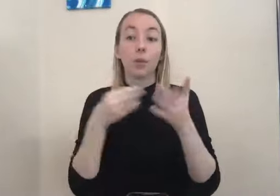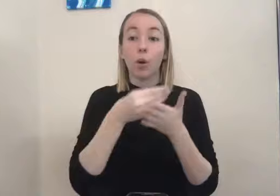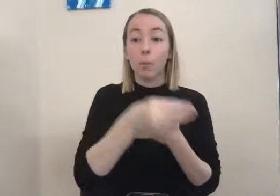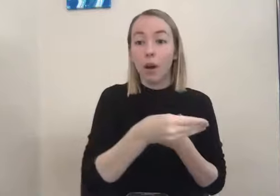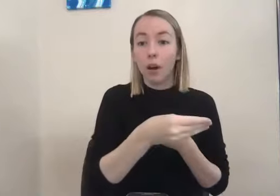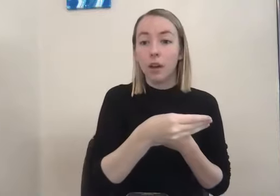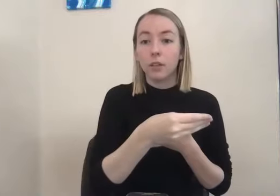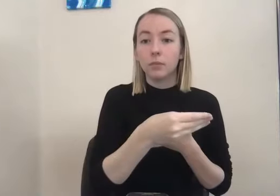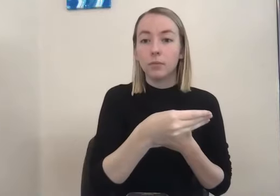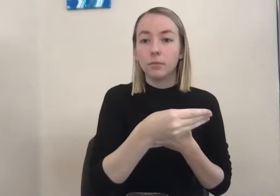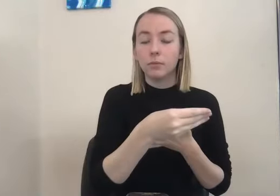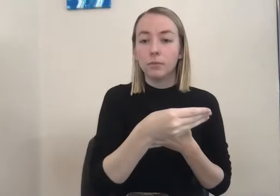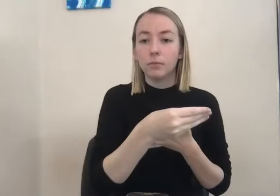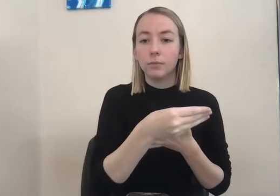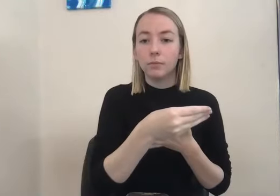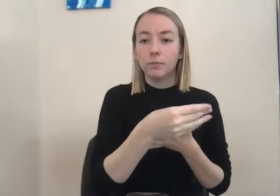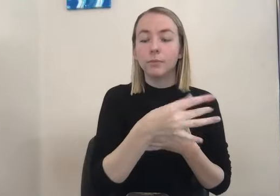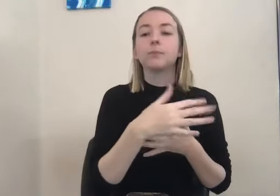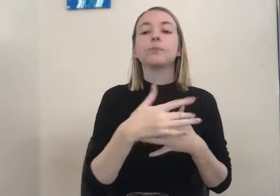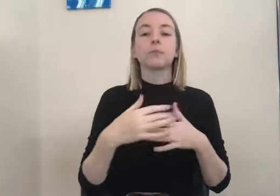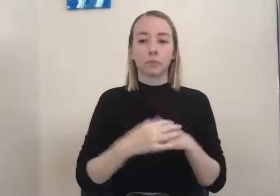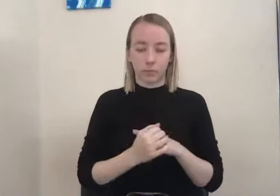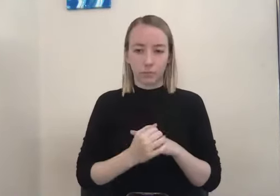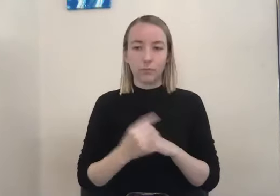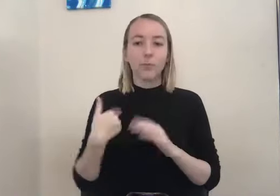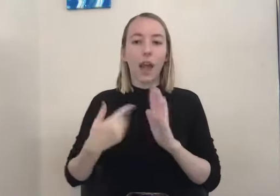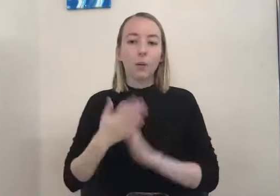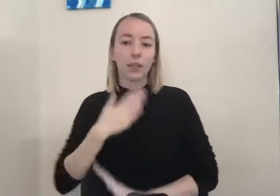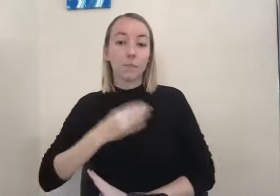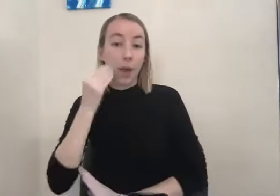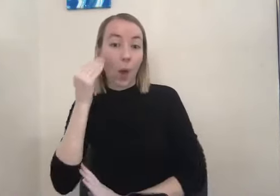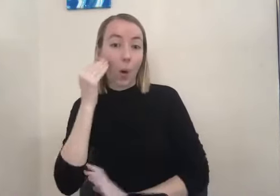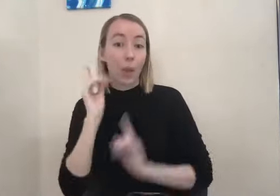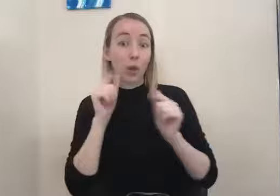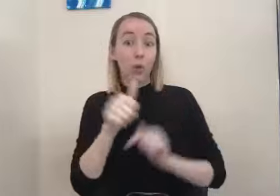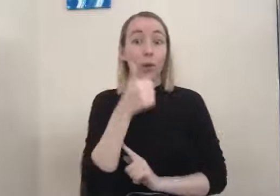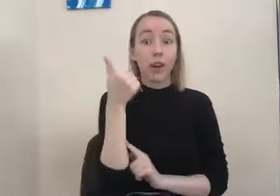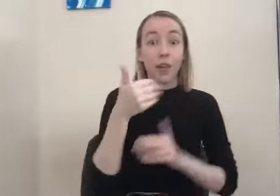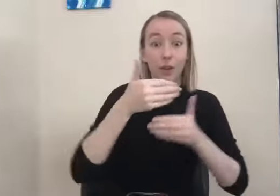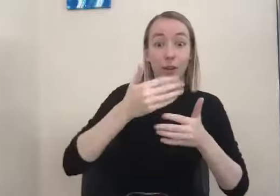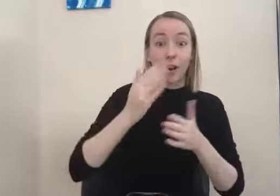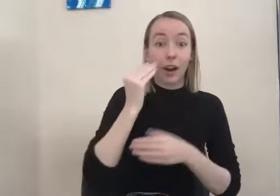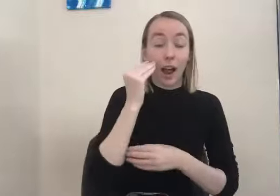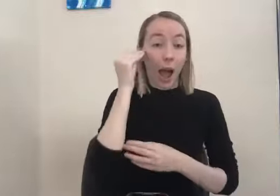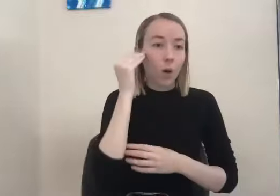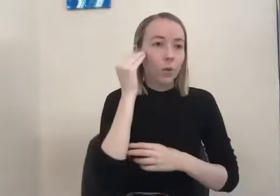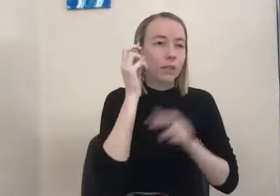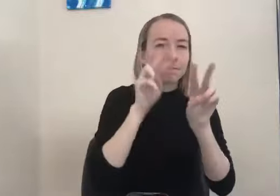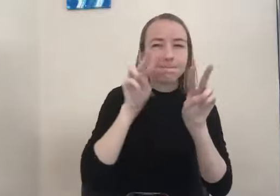striving for the outside, the materialistic. I could maybe come, say Aileen had a